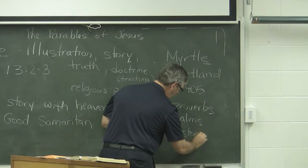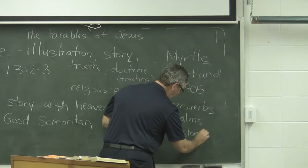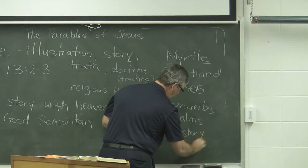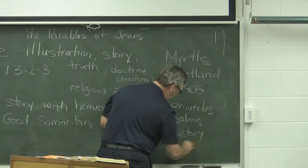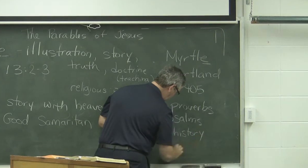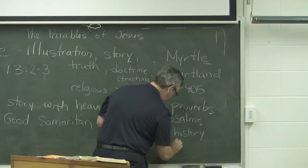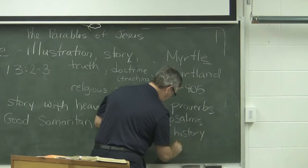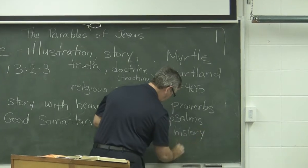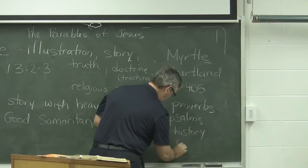History.